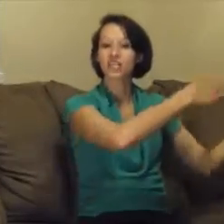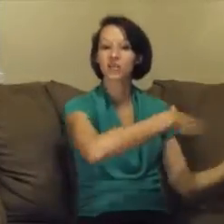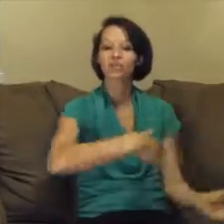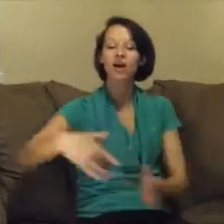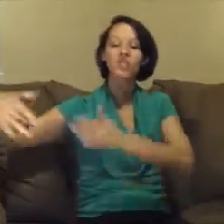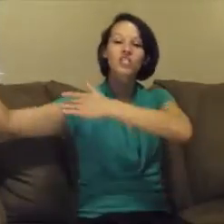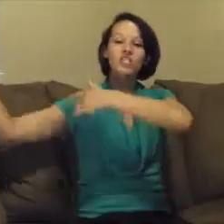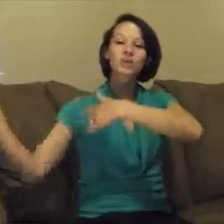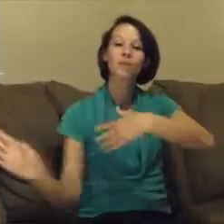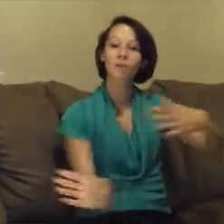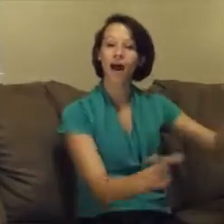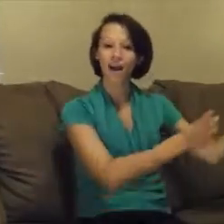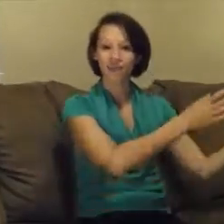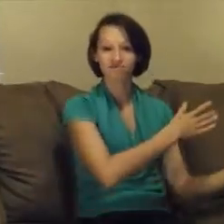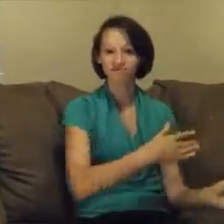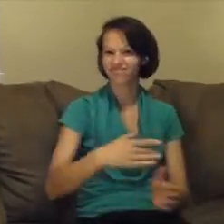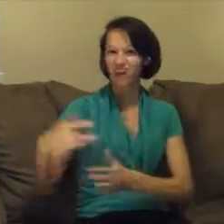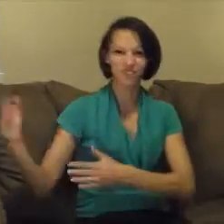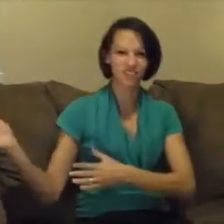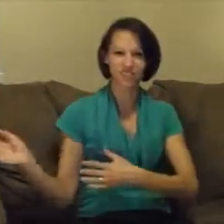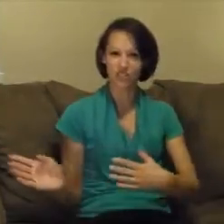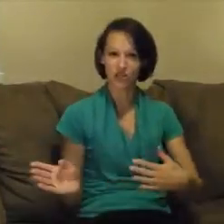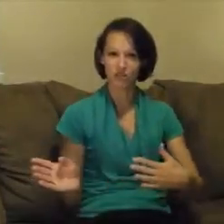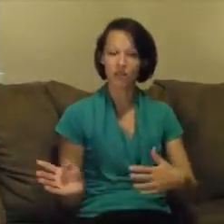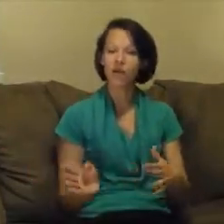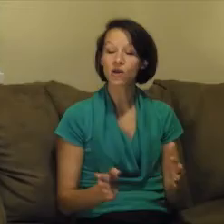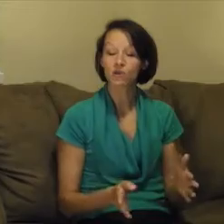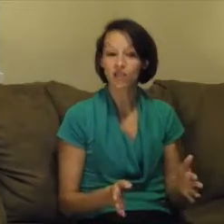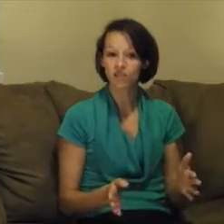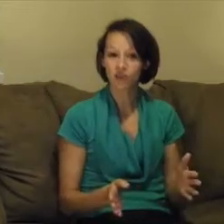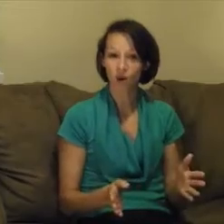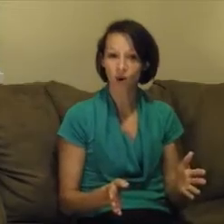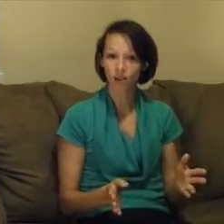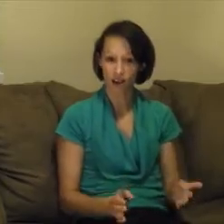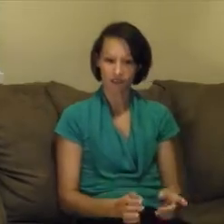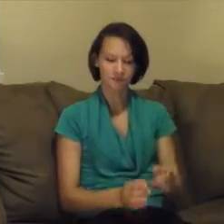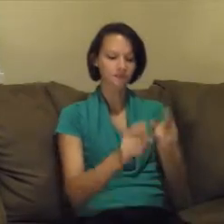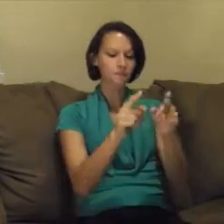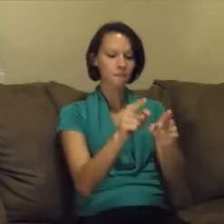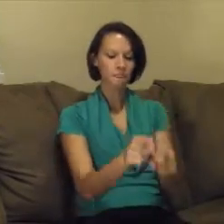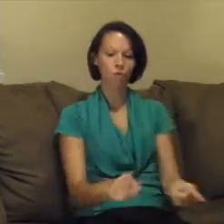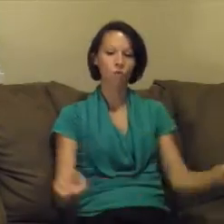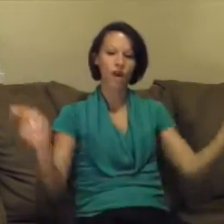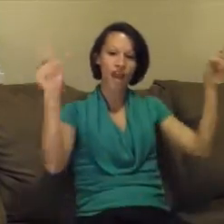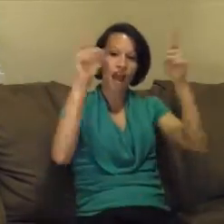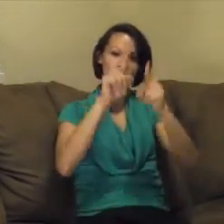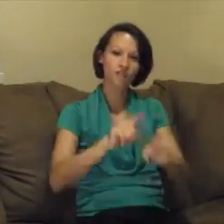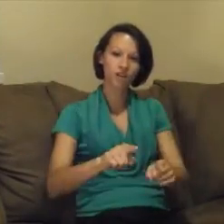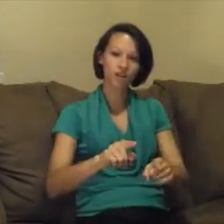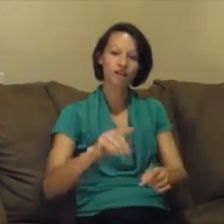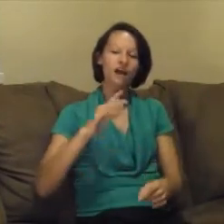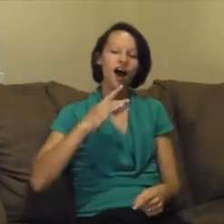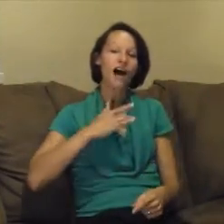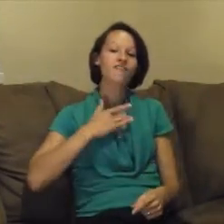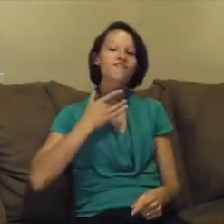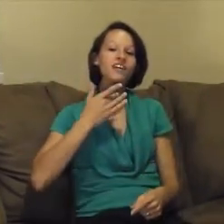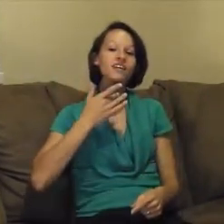it rushes by. That one's easy too. So let's do that whole line. Whenever I